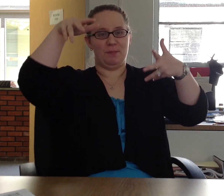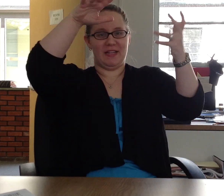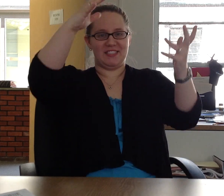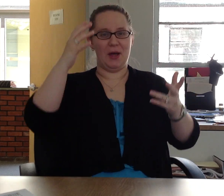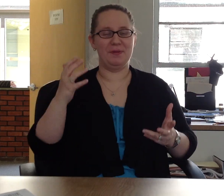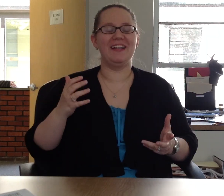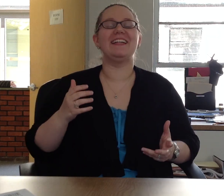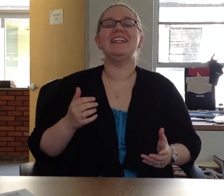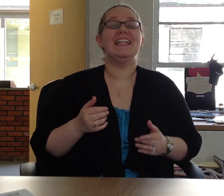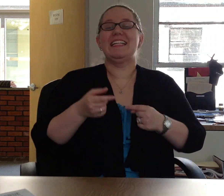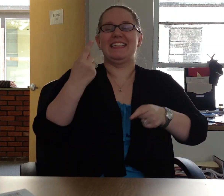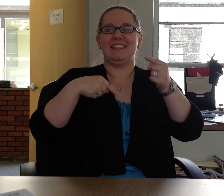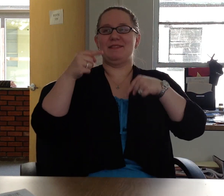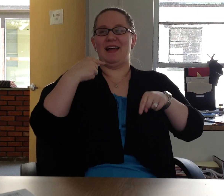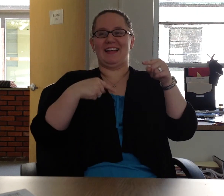Mess up. Back up.